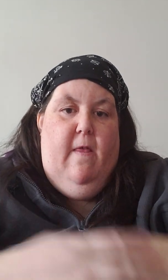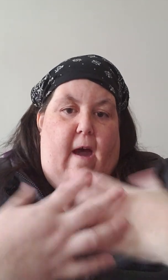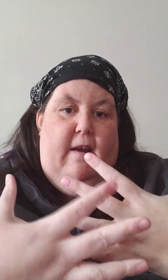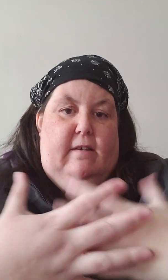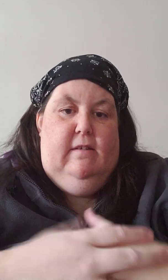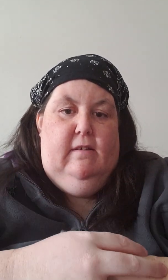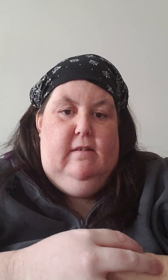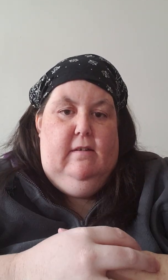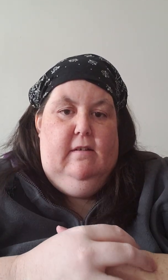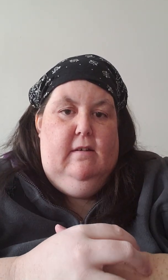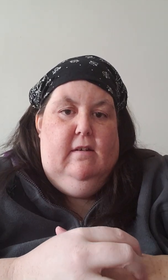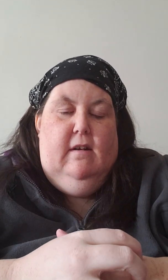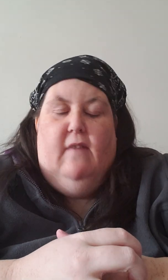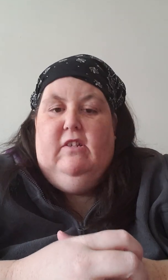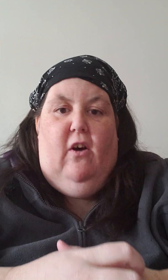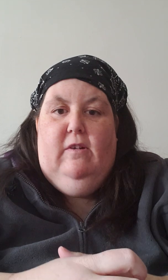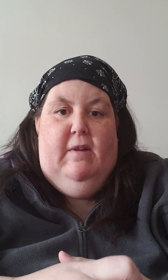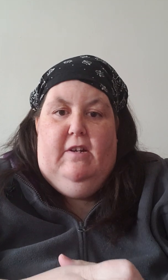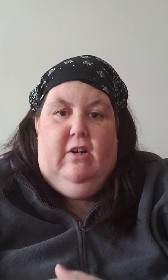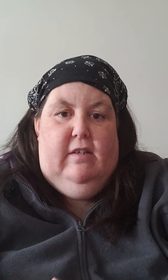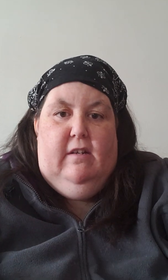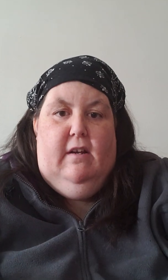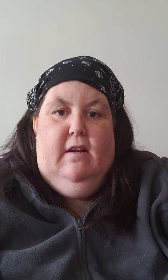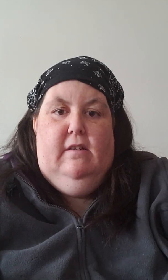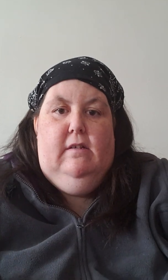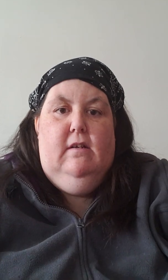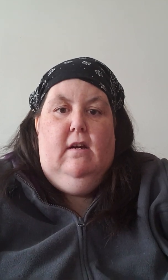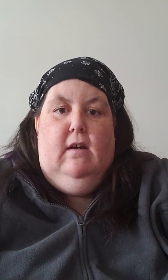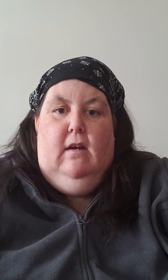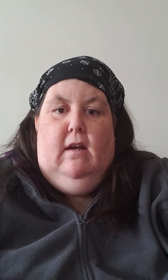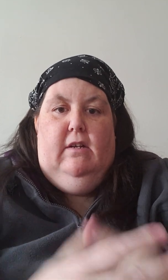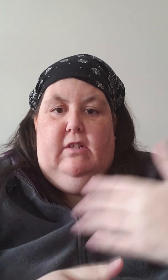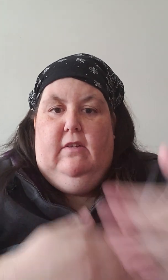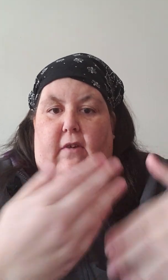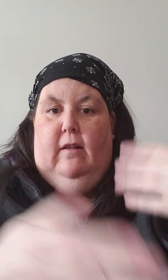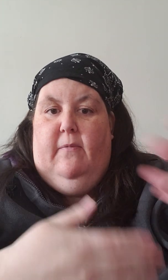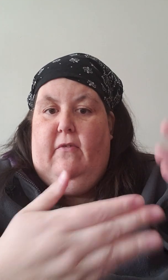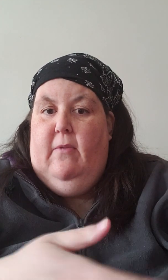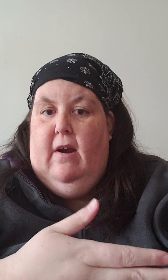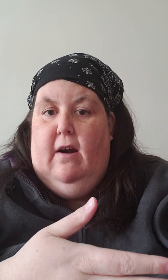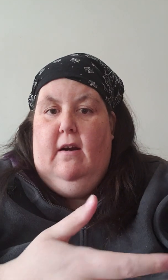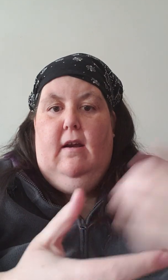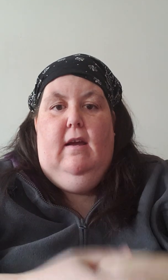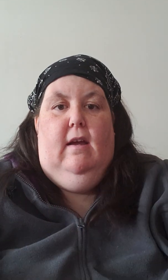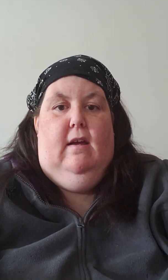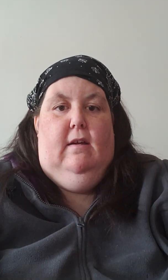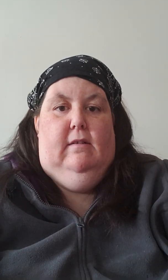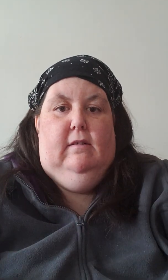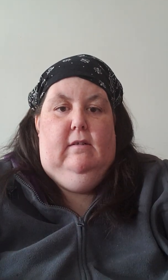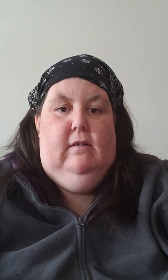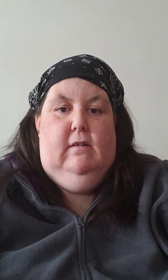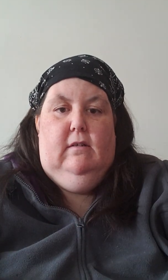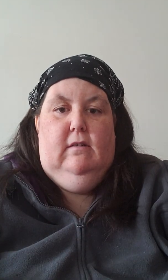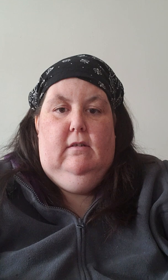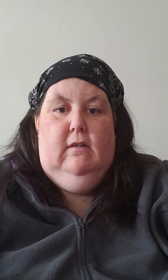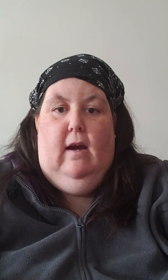that is, I've just always been interested, and it just developed from there, and now